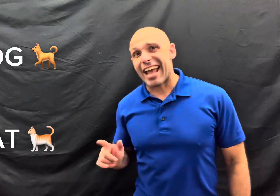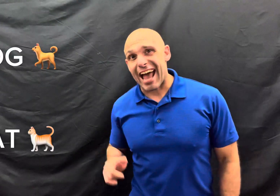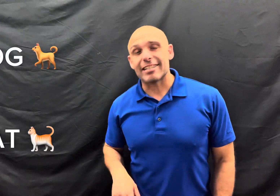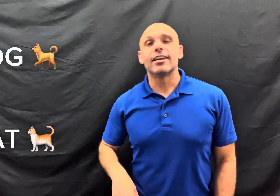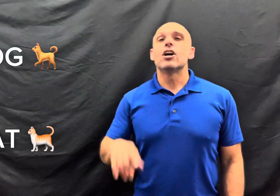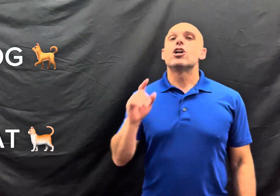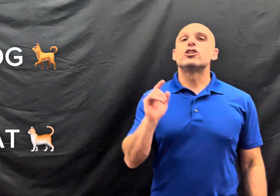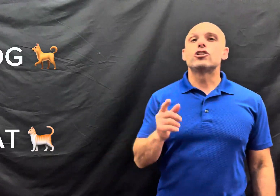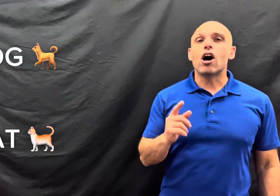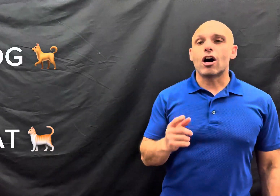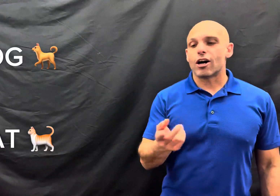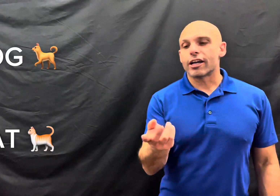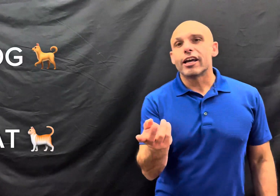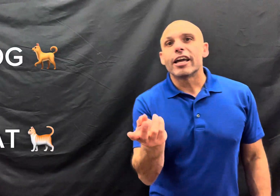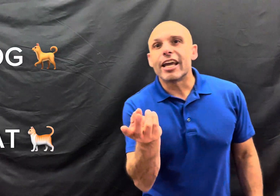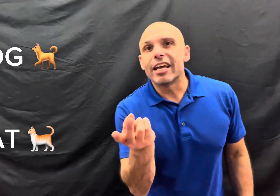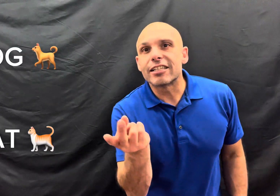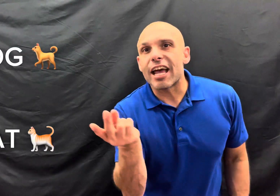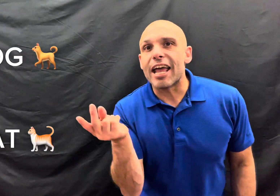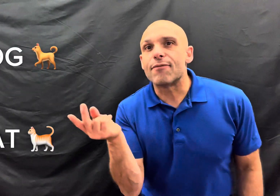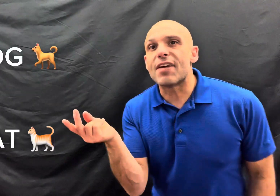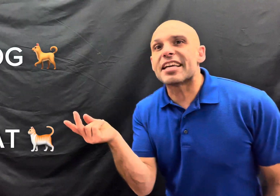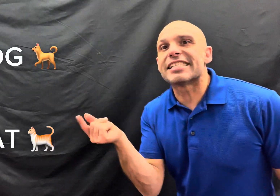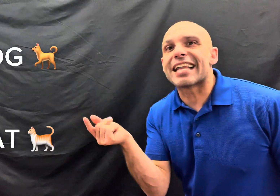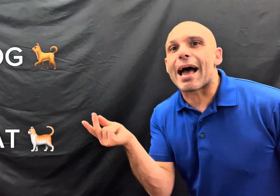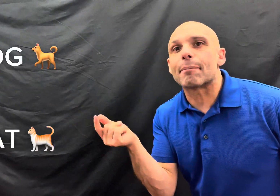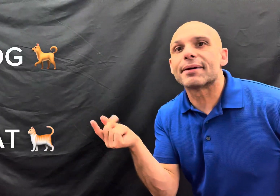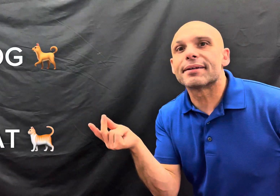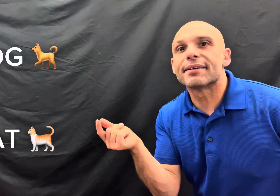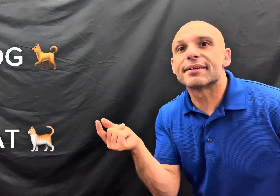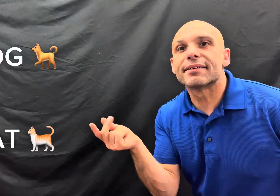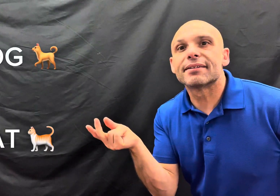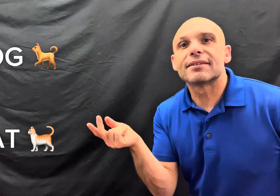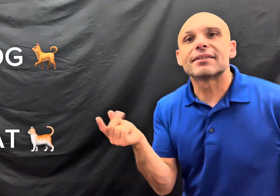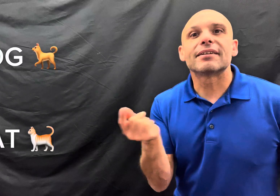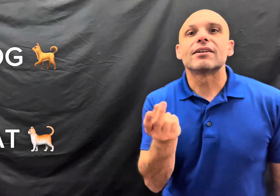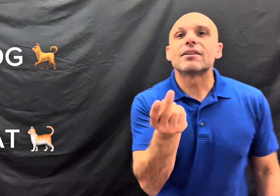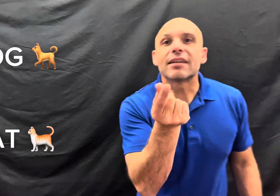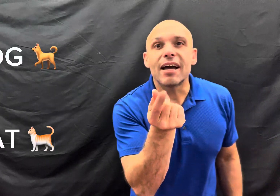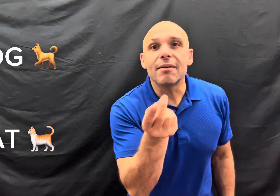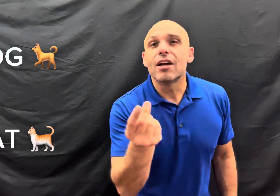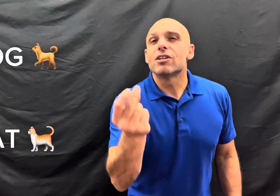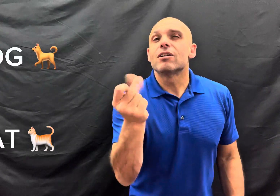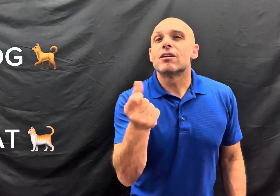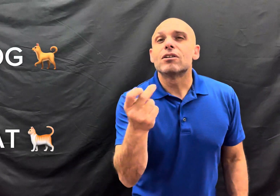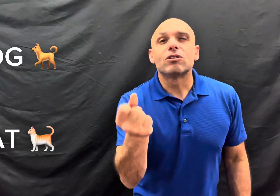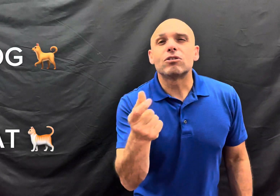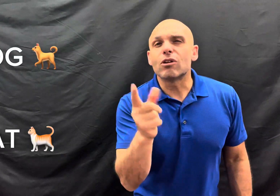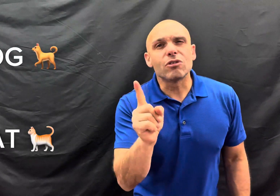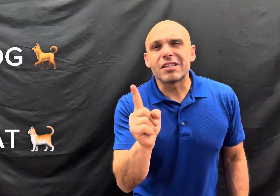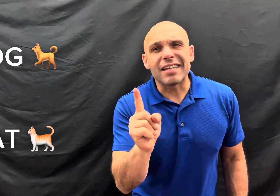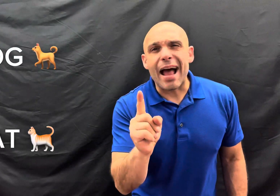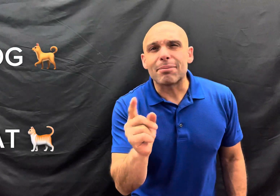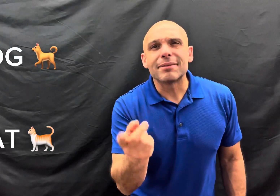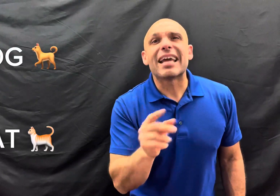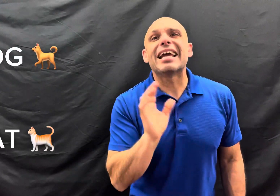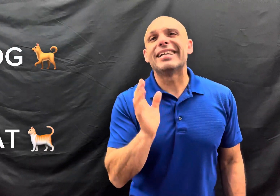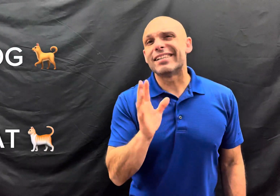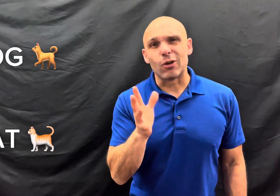cat. Dog is a fake snap. Okay? Don't do the snap. It's